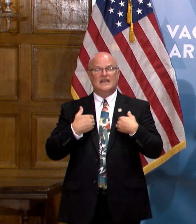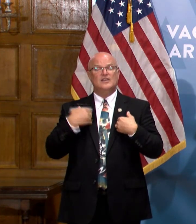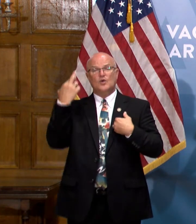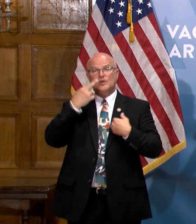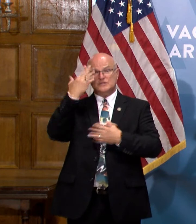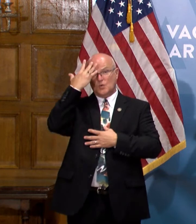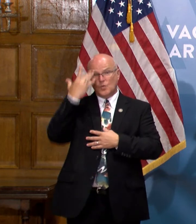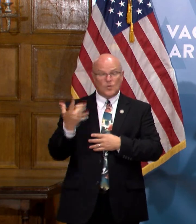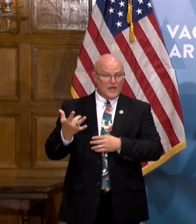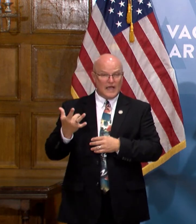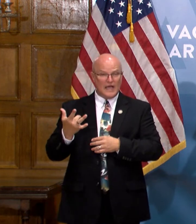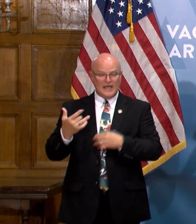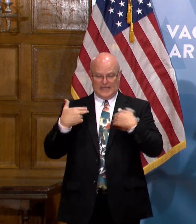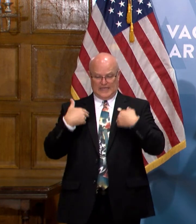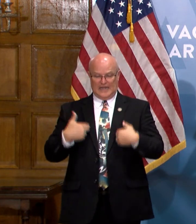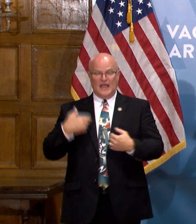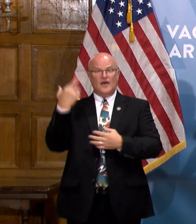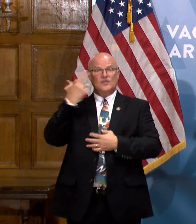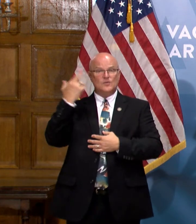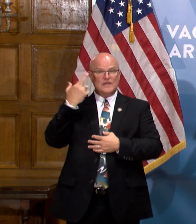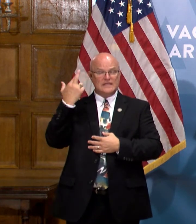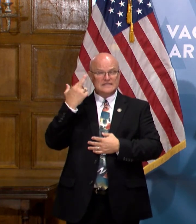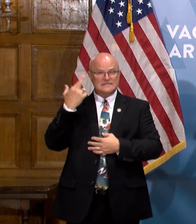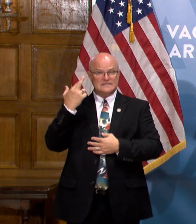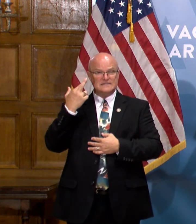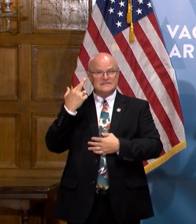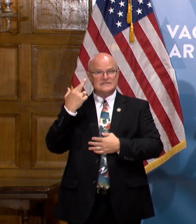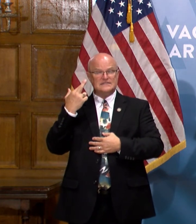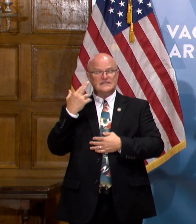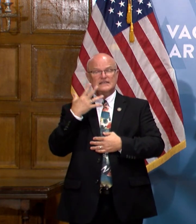legitimate reasons and health reasons and other